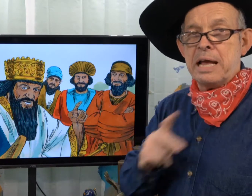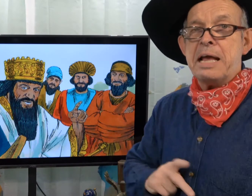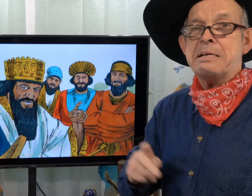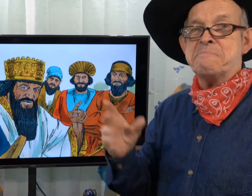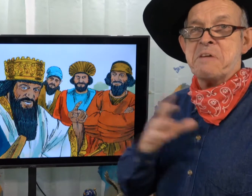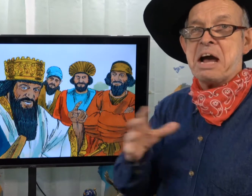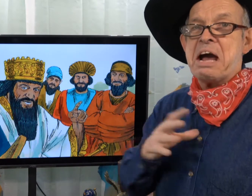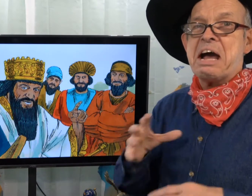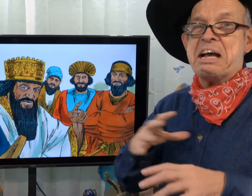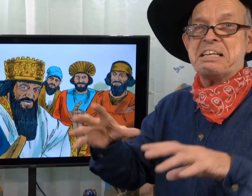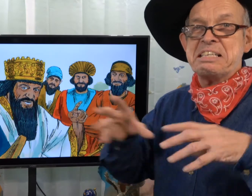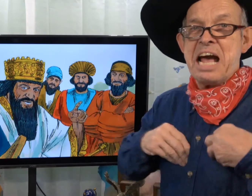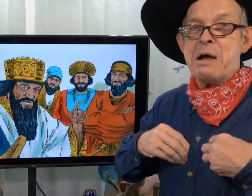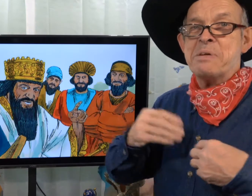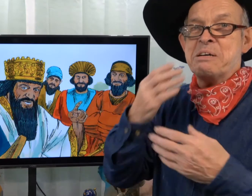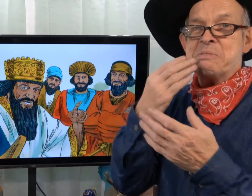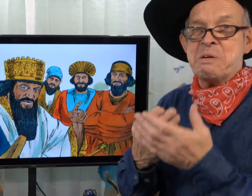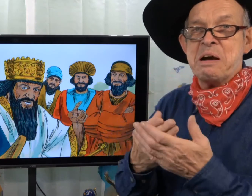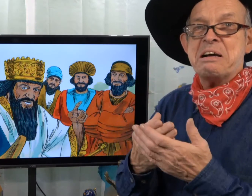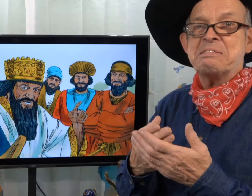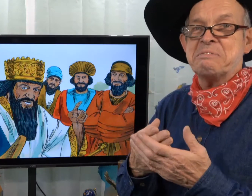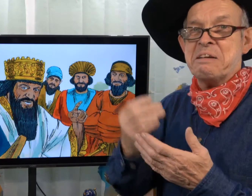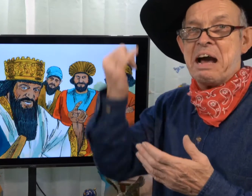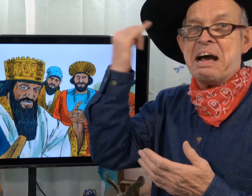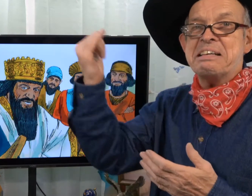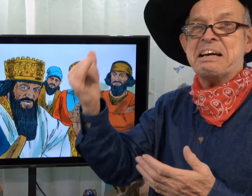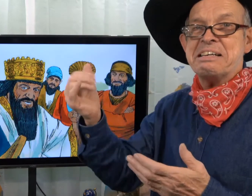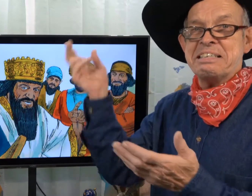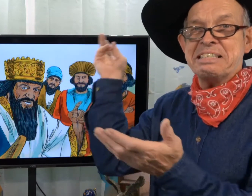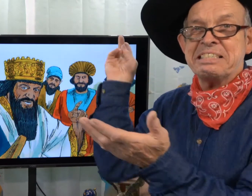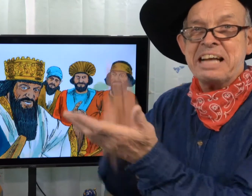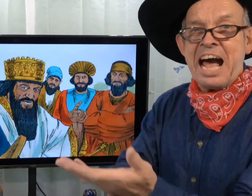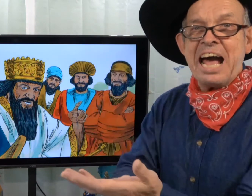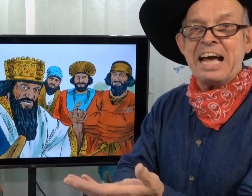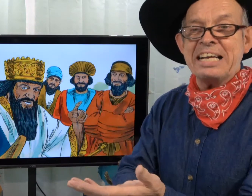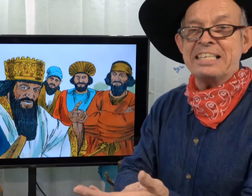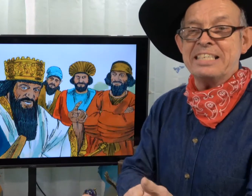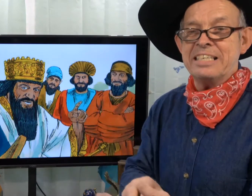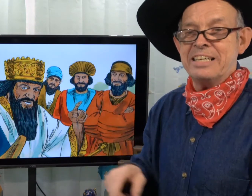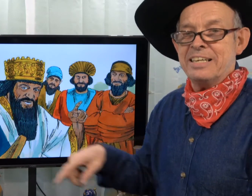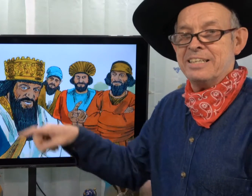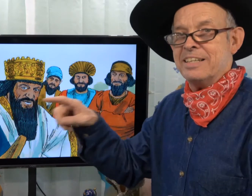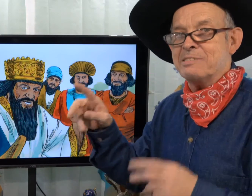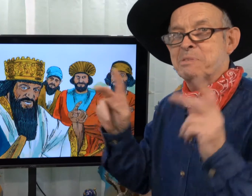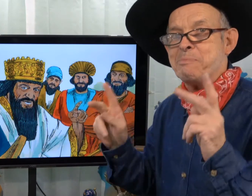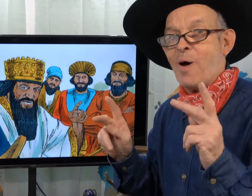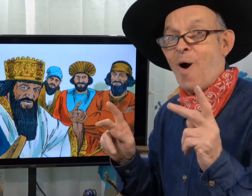Get back, ship, good, are you shine? These people,